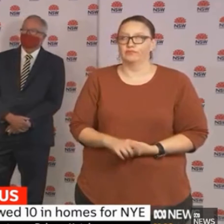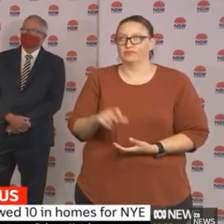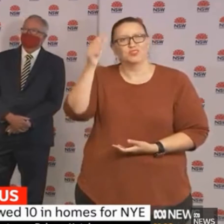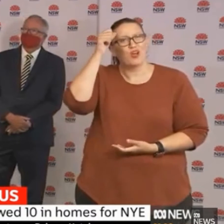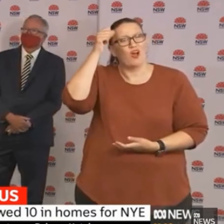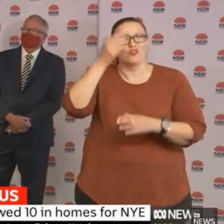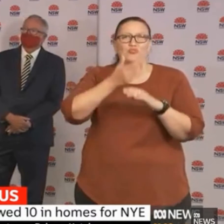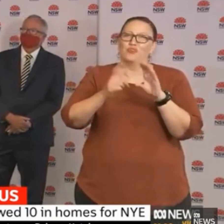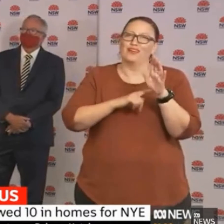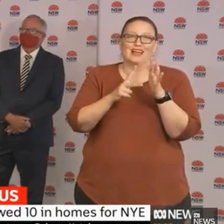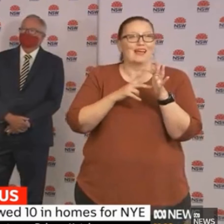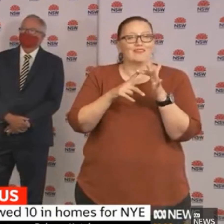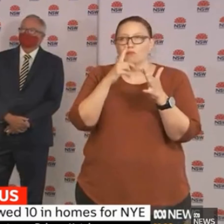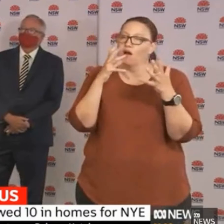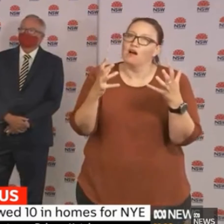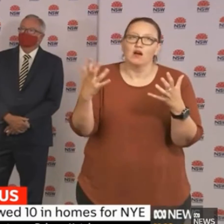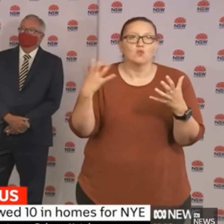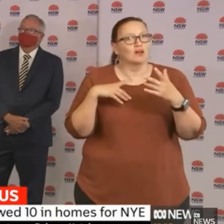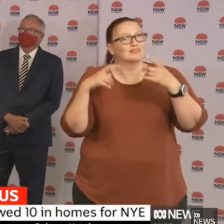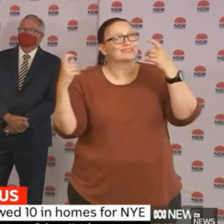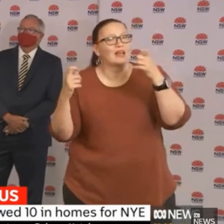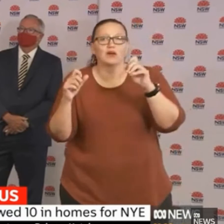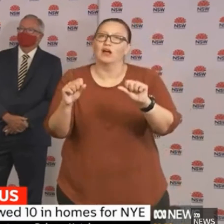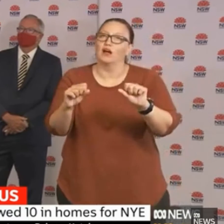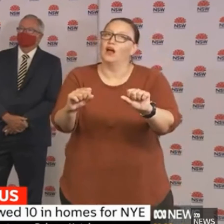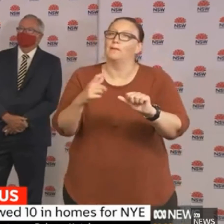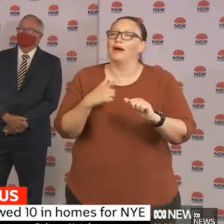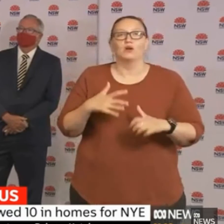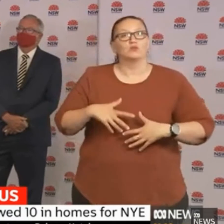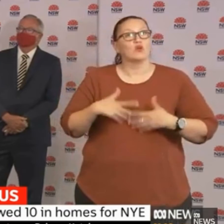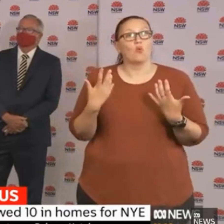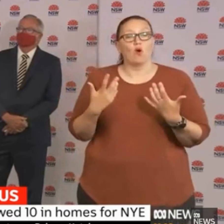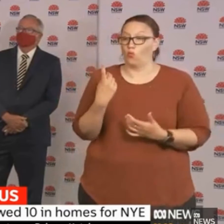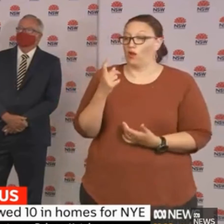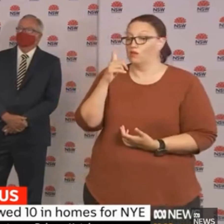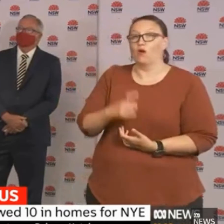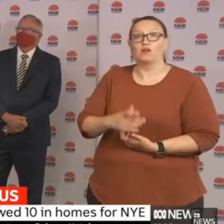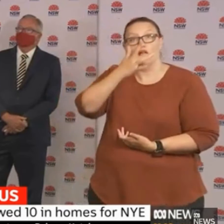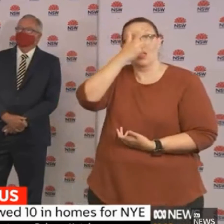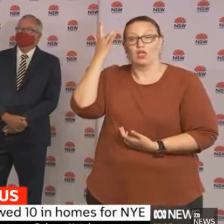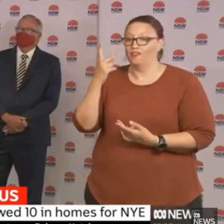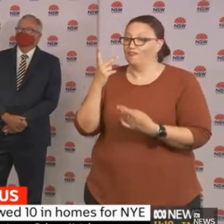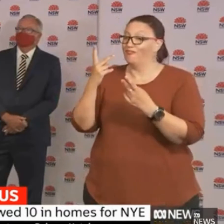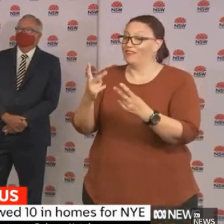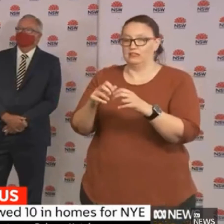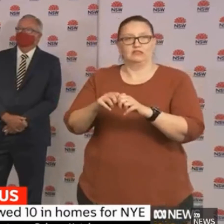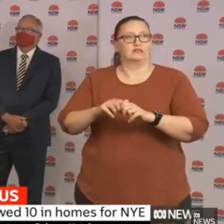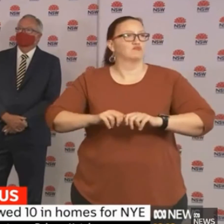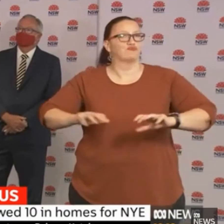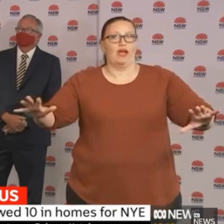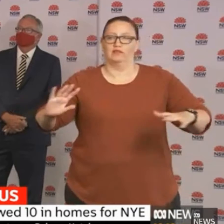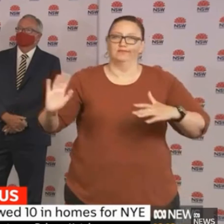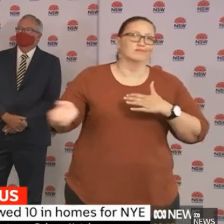so we're trying to be as generous as possible, but again, we don't want to create any super spreading events on New Year's Eve, which then ruins